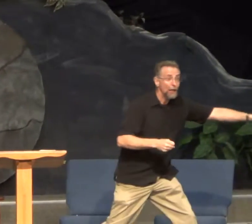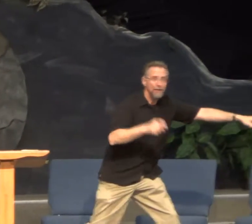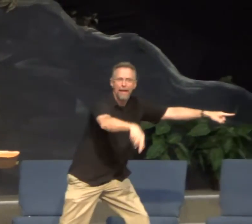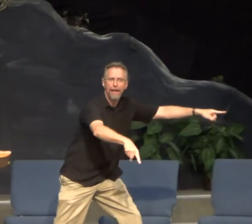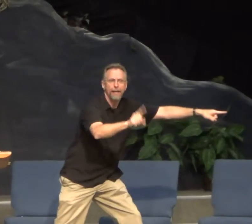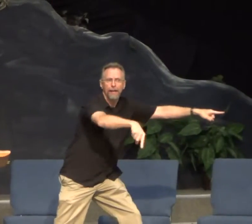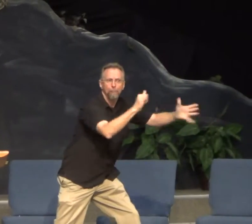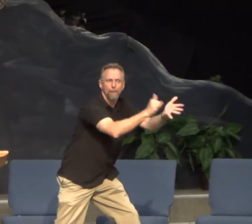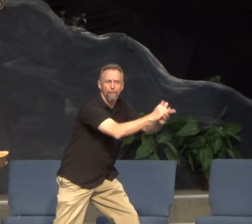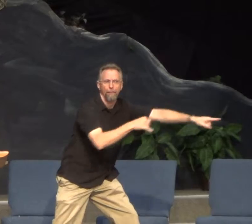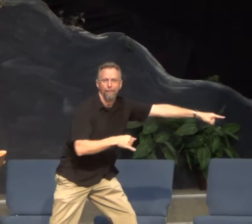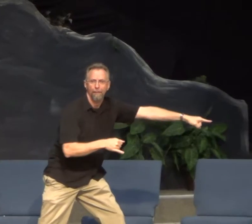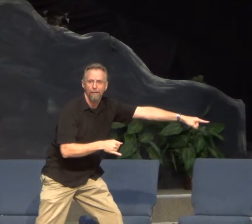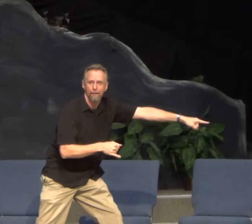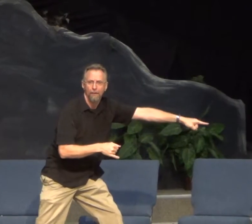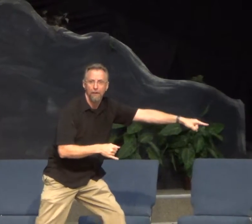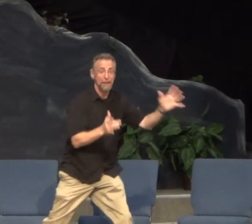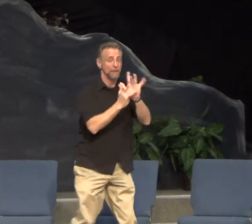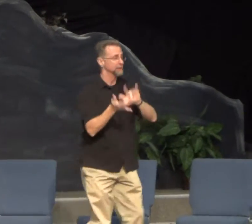again. Will that save you? No.